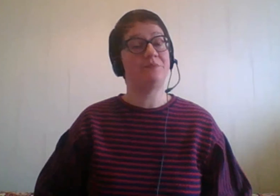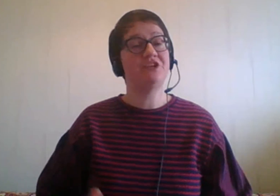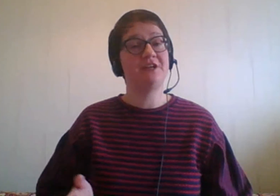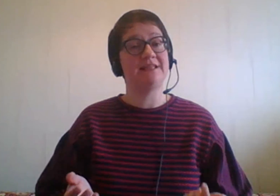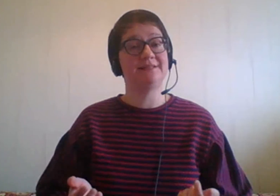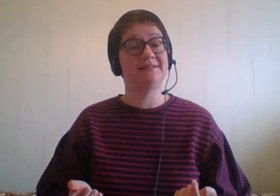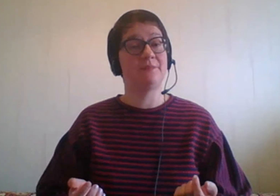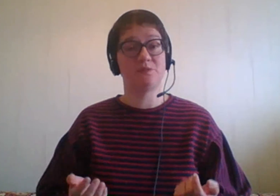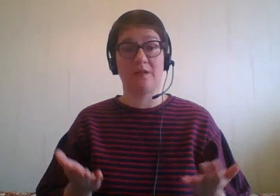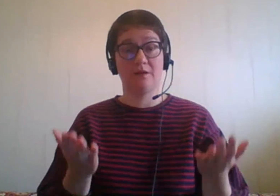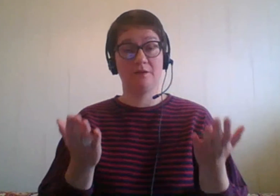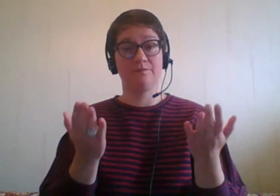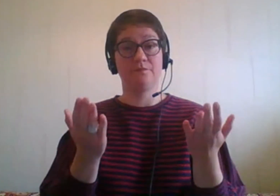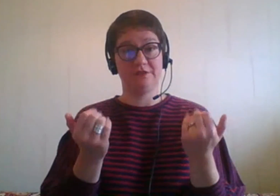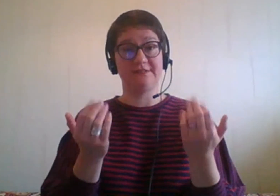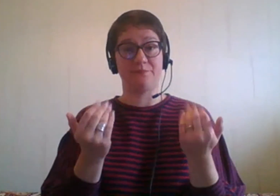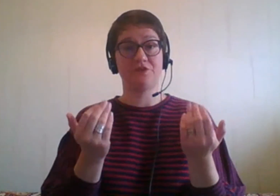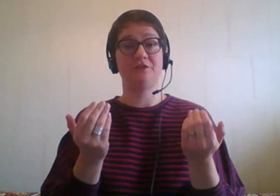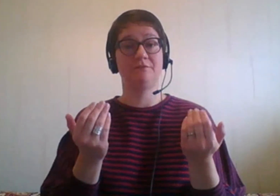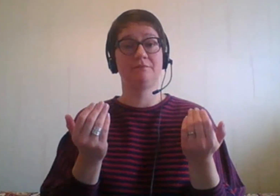Reception is the same as welcome, reception.